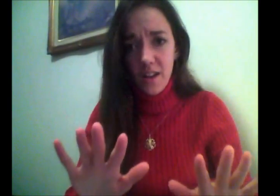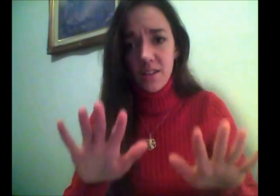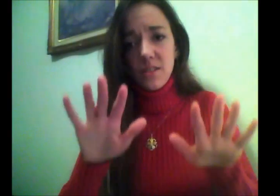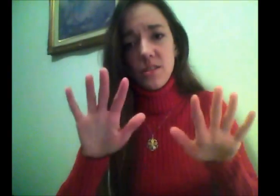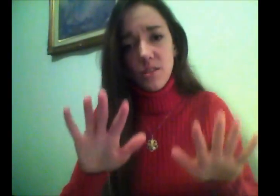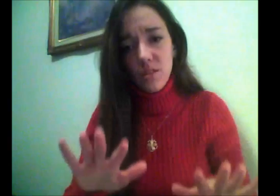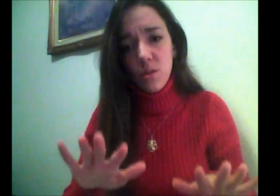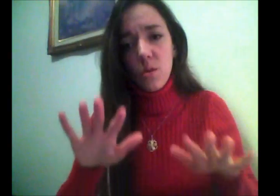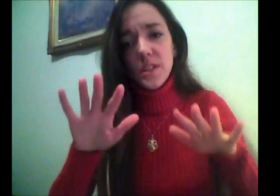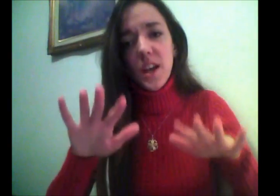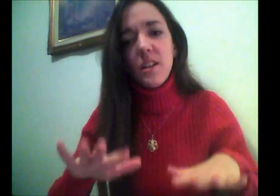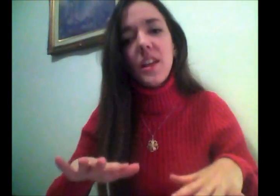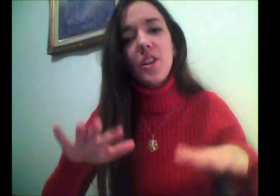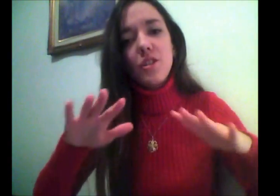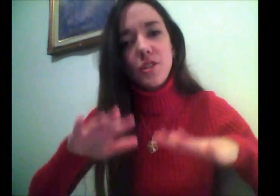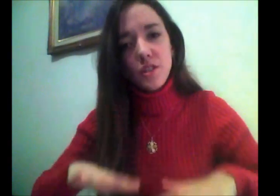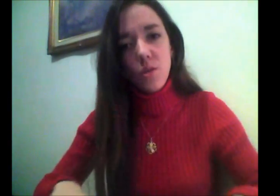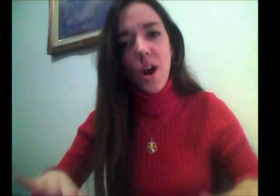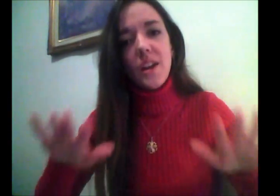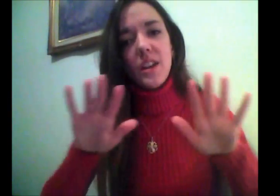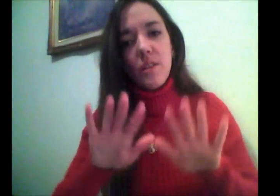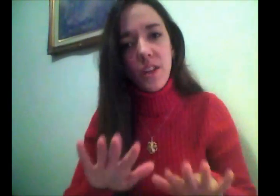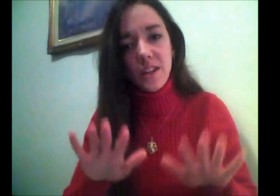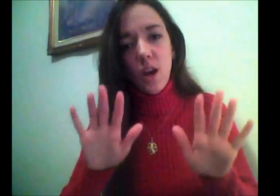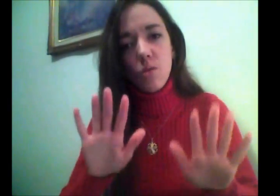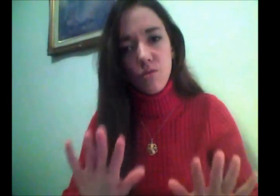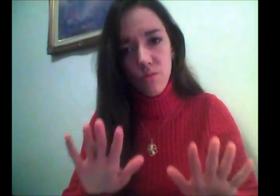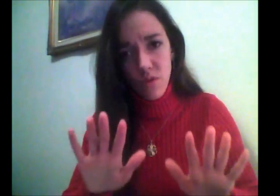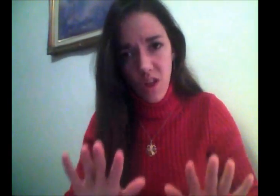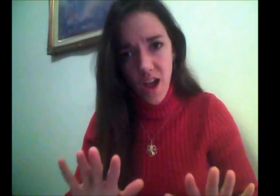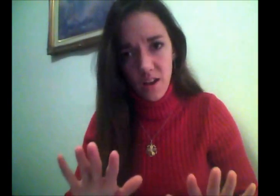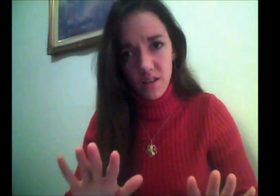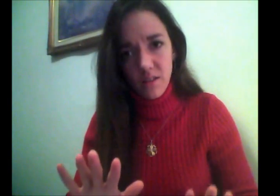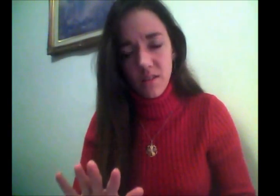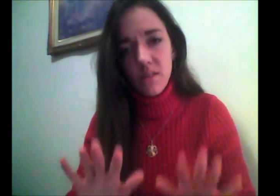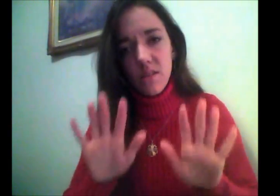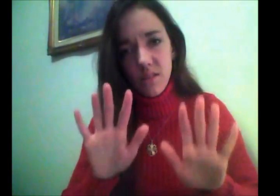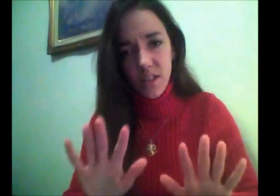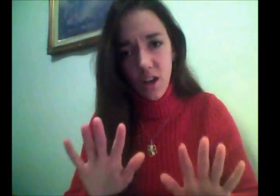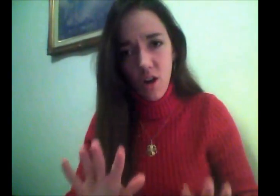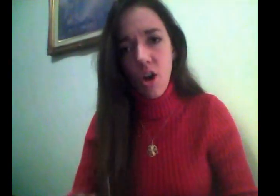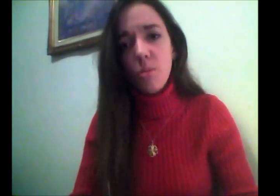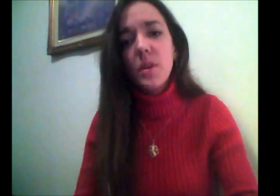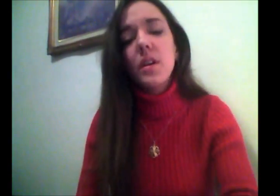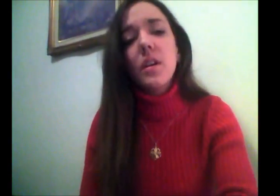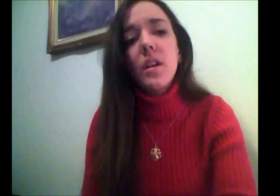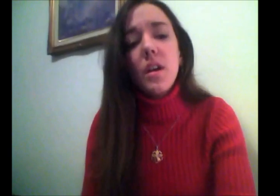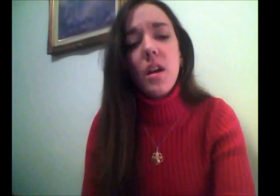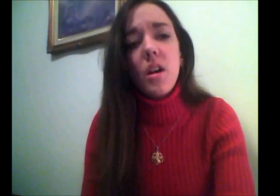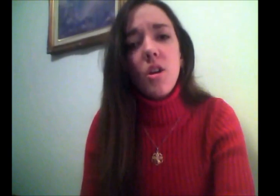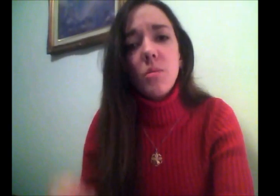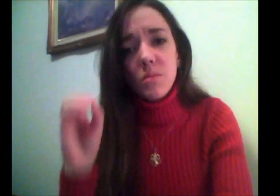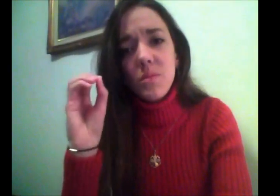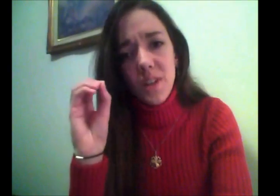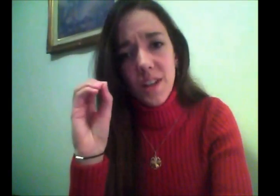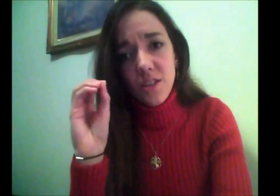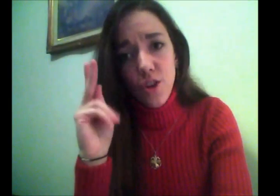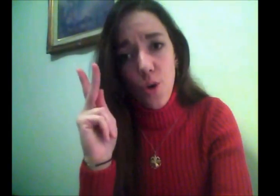Relax. So it's kind of like you're just quieting everything down. Relax. Stay calm. It's